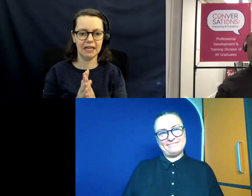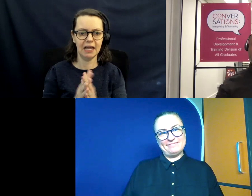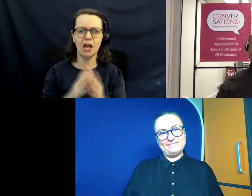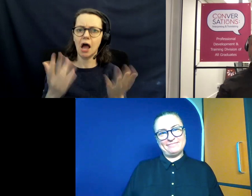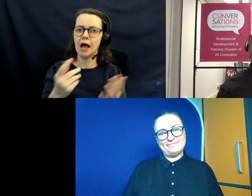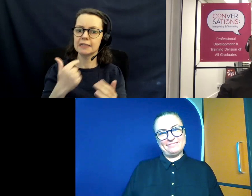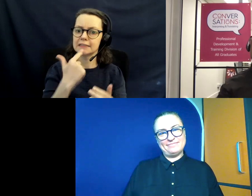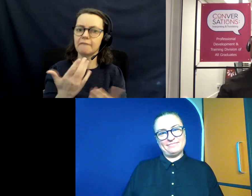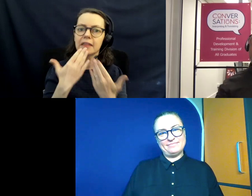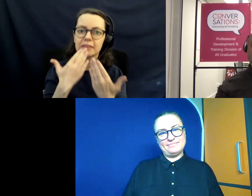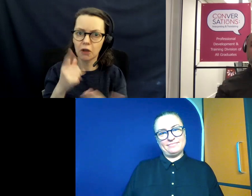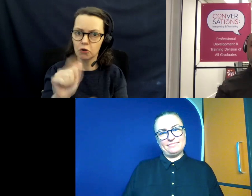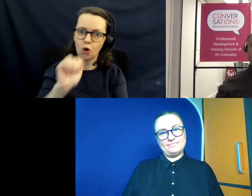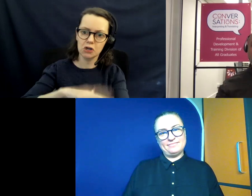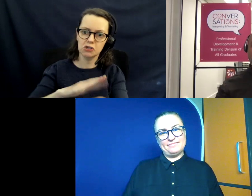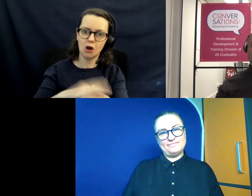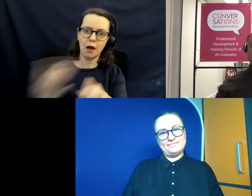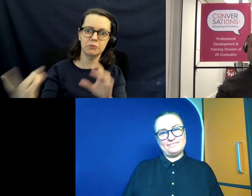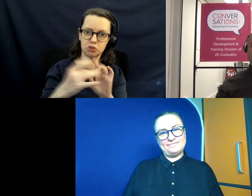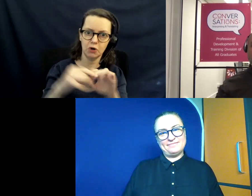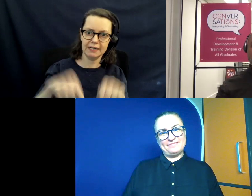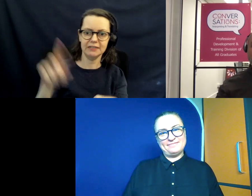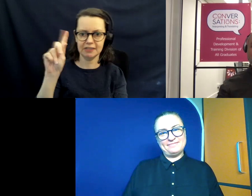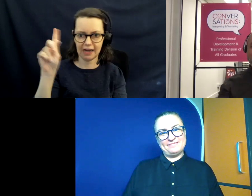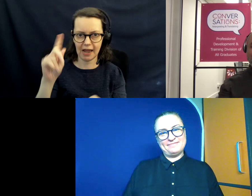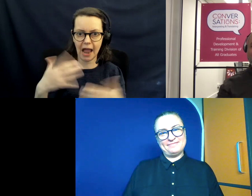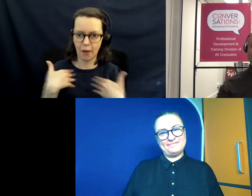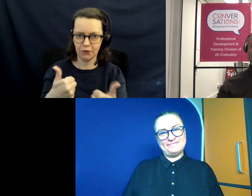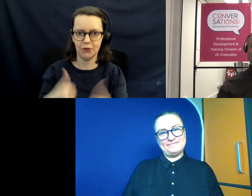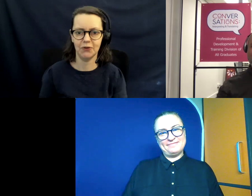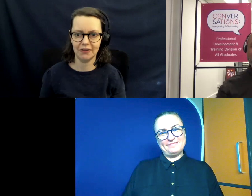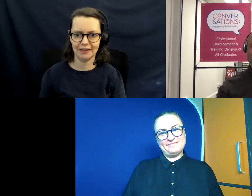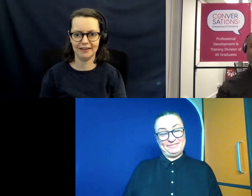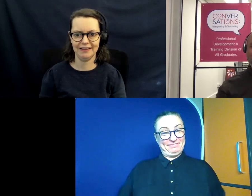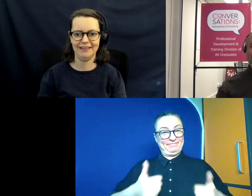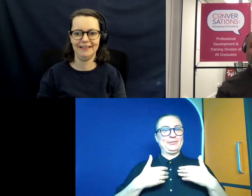Stef, thank you so much for taking the time and joining us today. How you been?